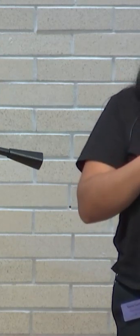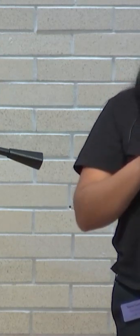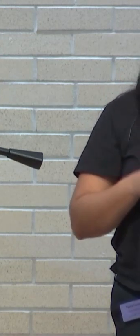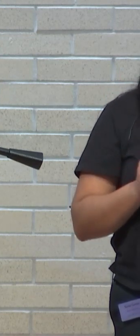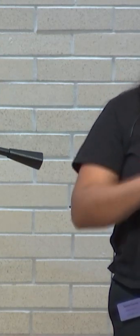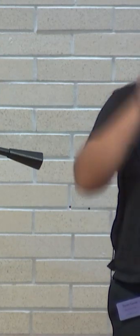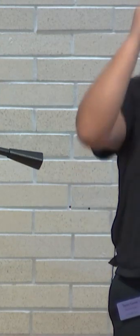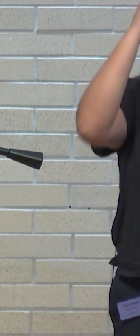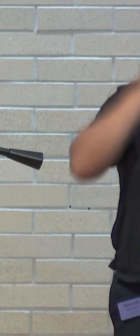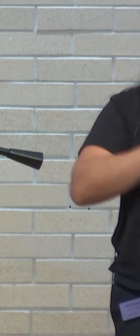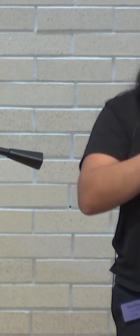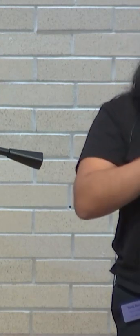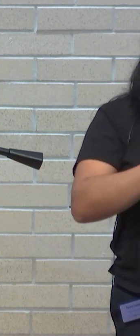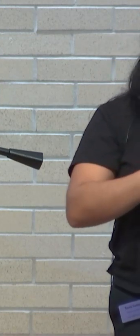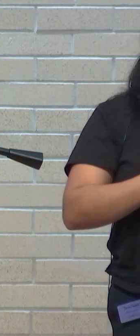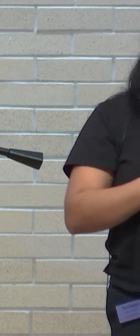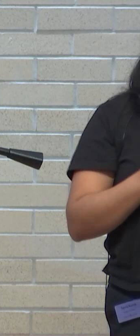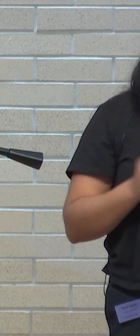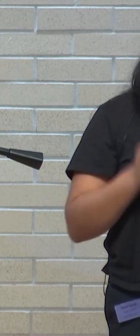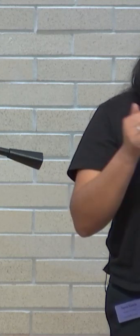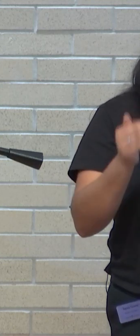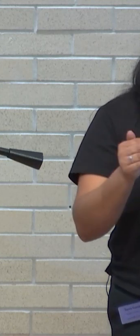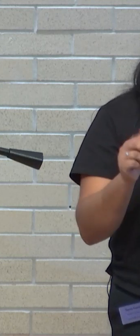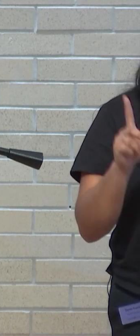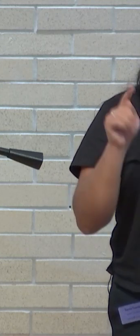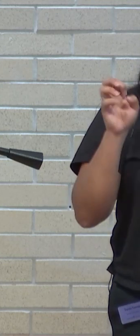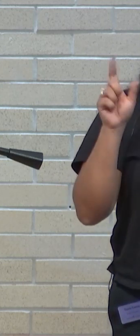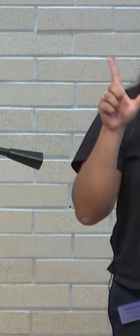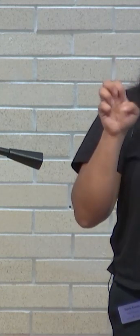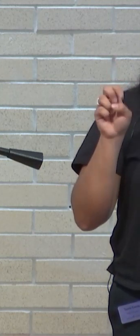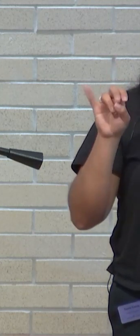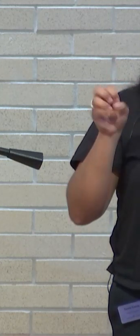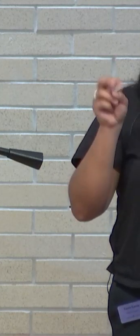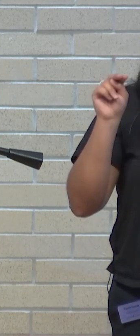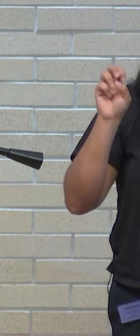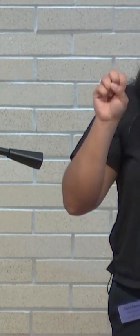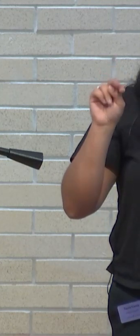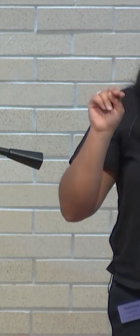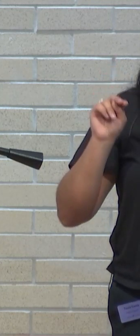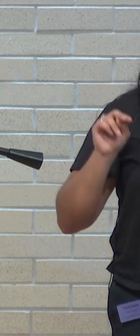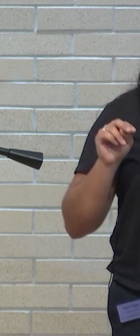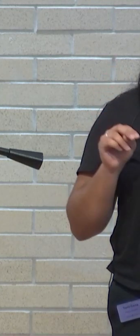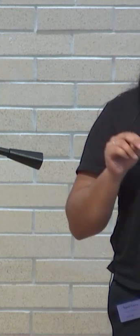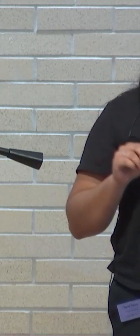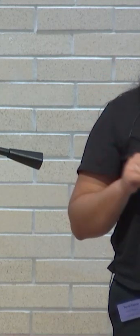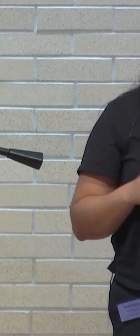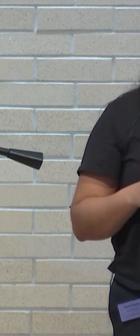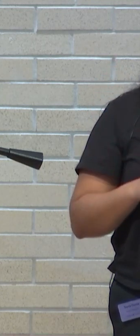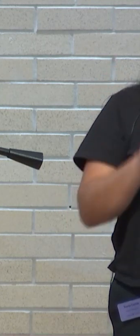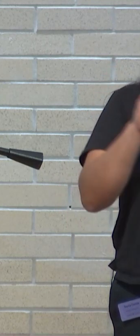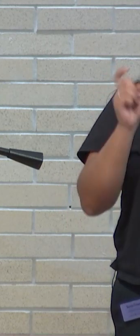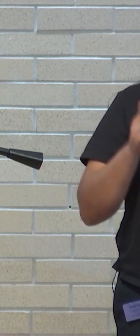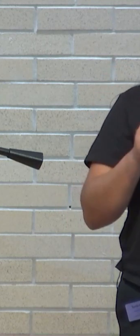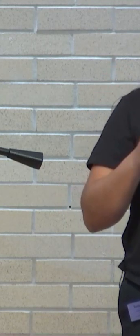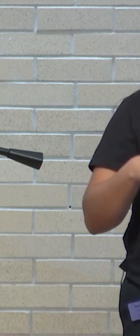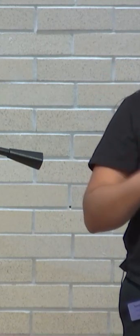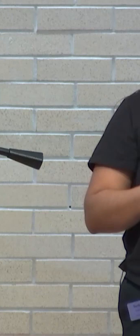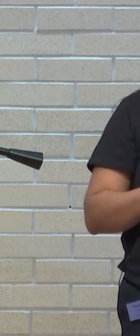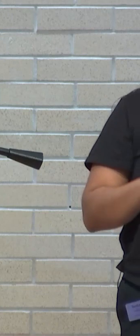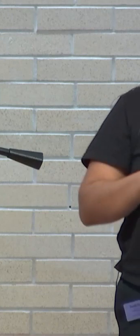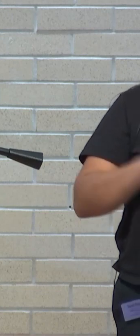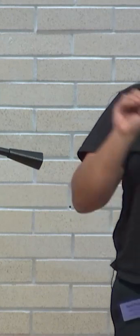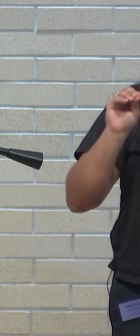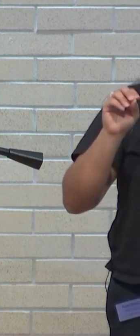Next, we're gonna hear from Caitlin Johnson, who will be sharing her powerful story of leaving Texas to attend a small PWI